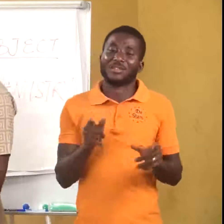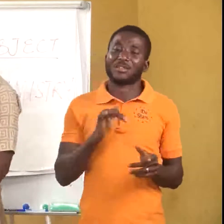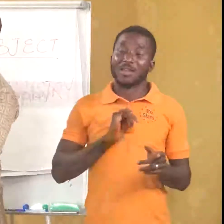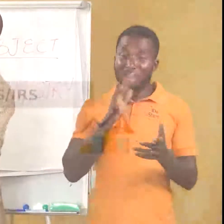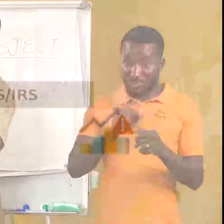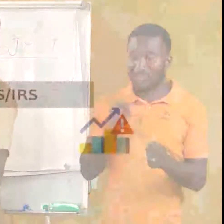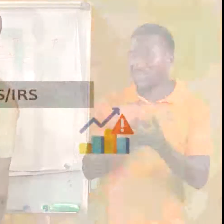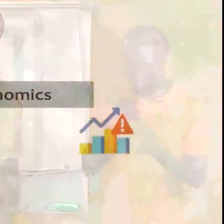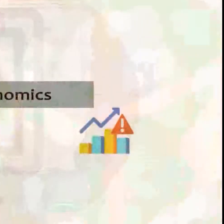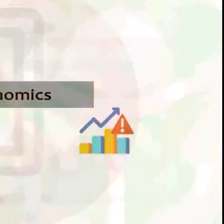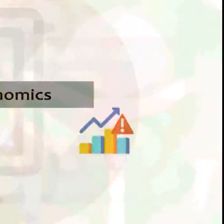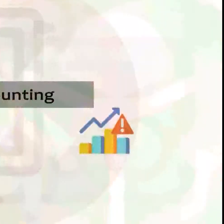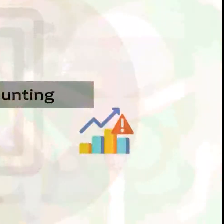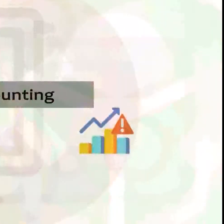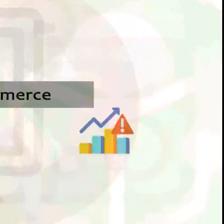correctly. Let's move.